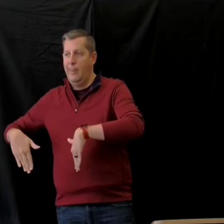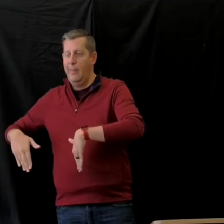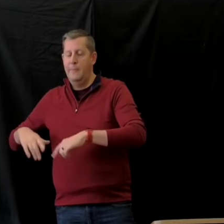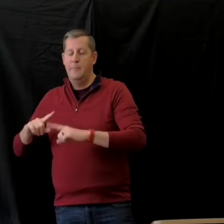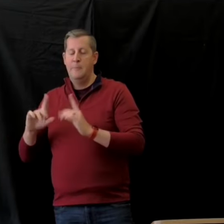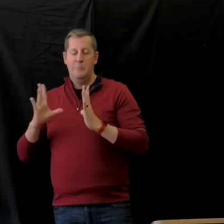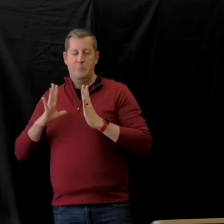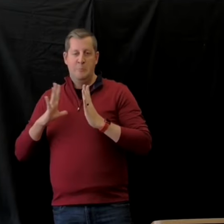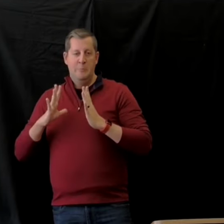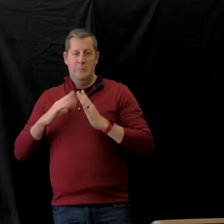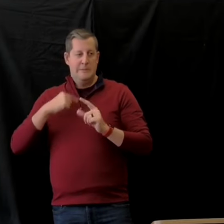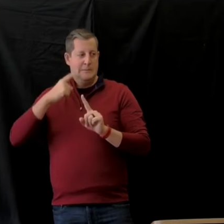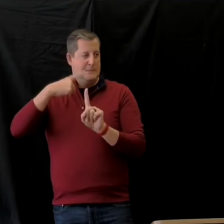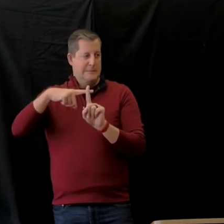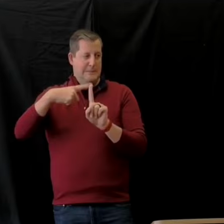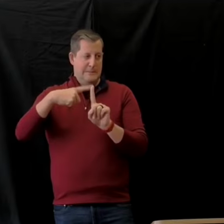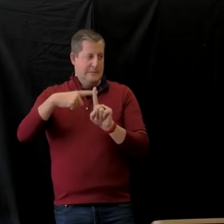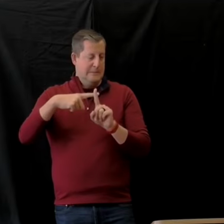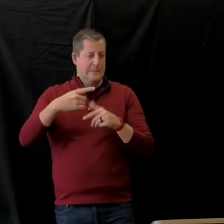opportunities to practice and improve.